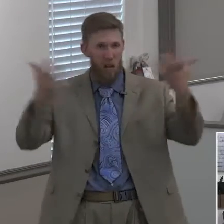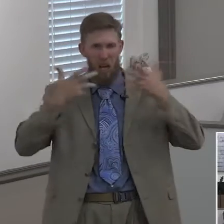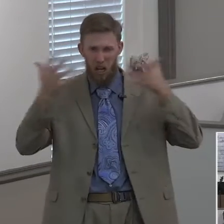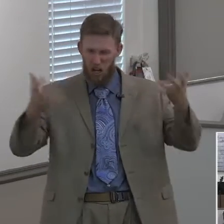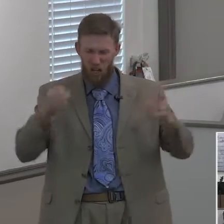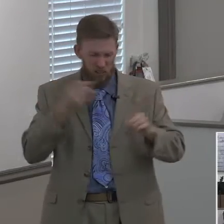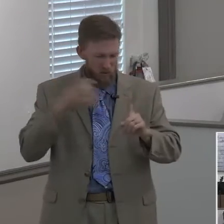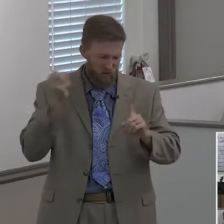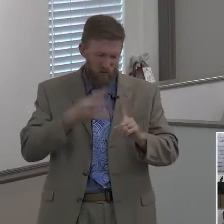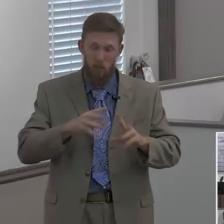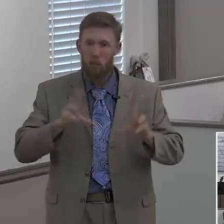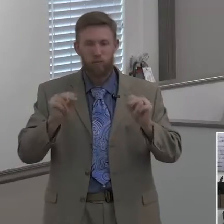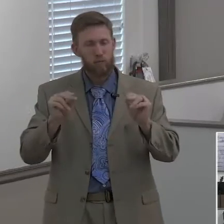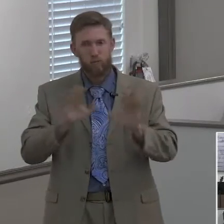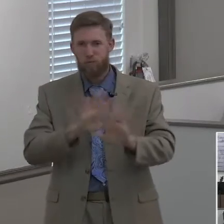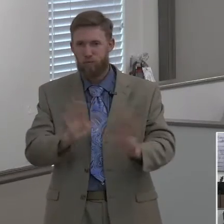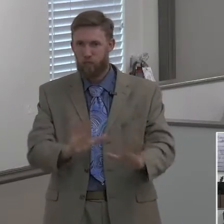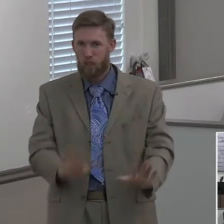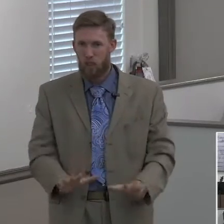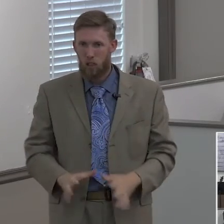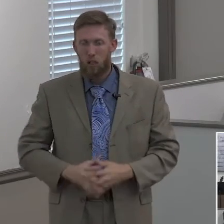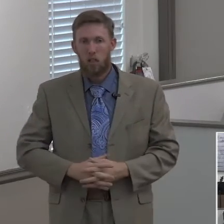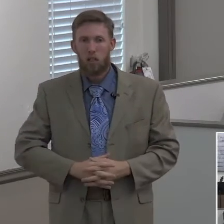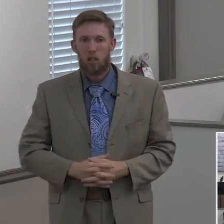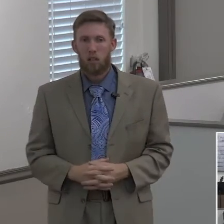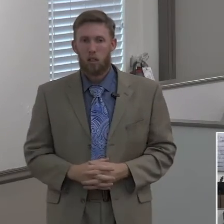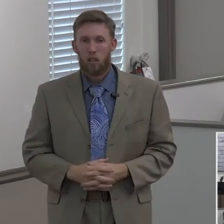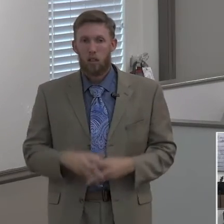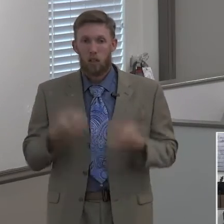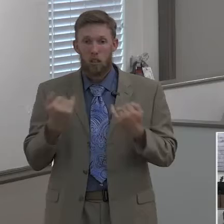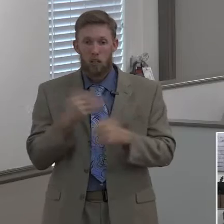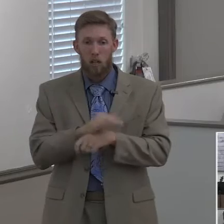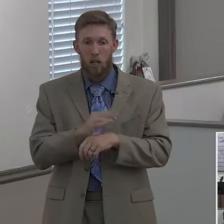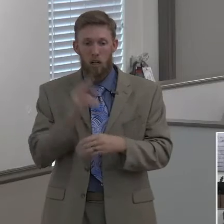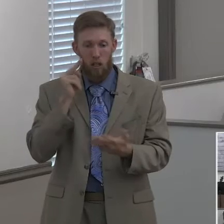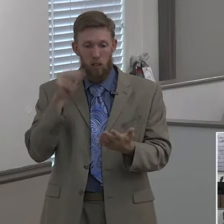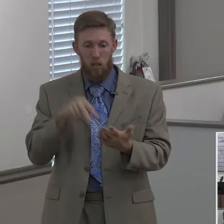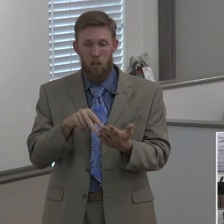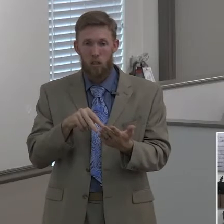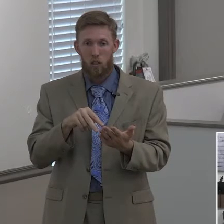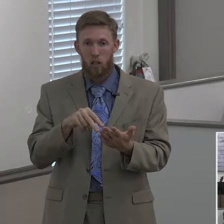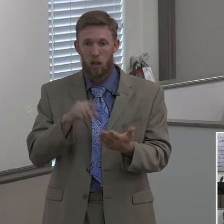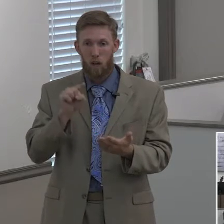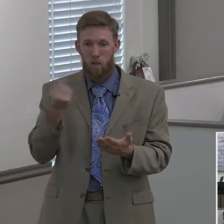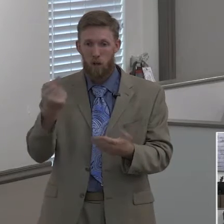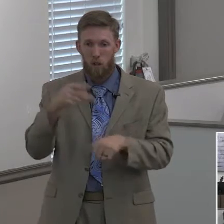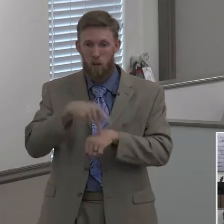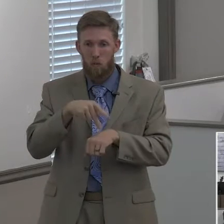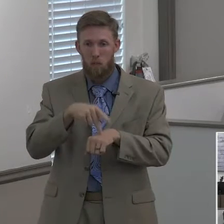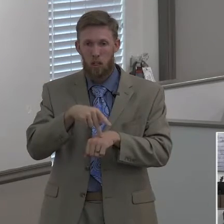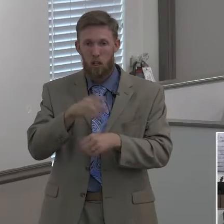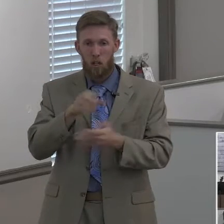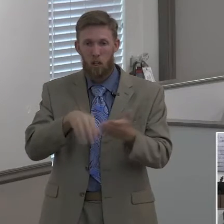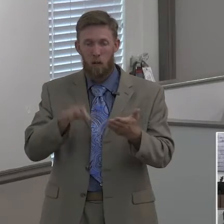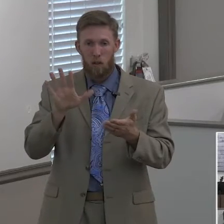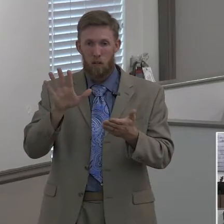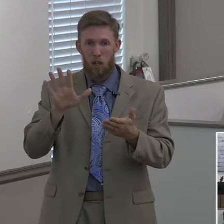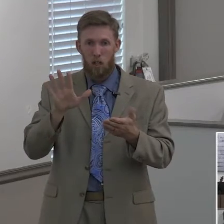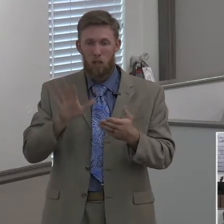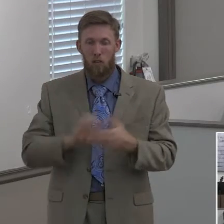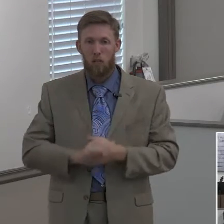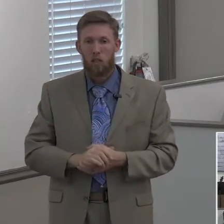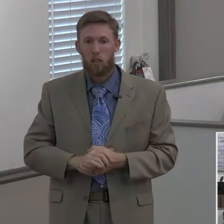and going on. So tonight, I want you to take your Bibles, turn to 1 Peter